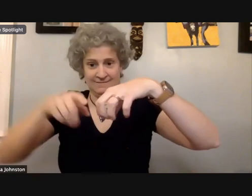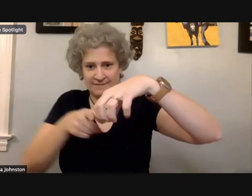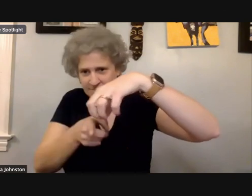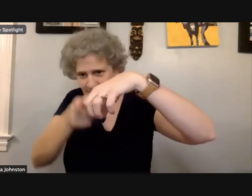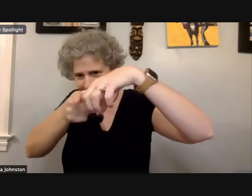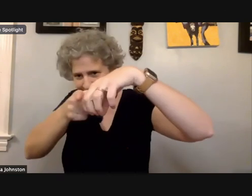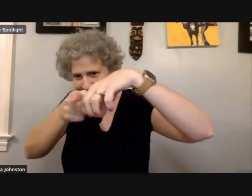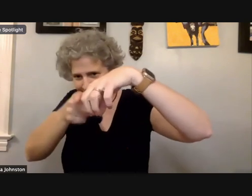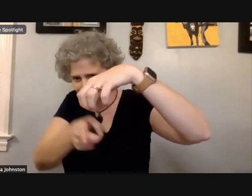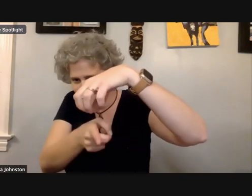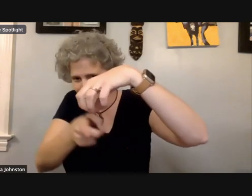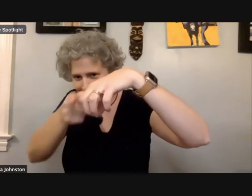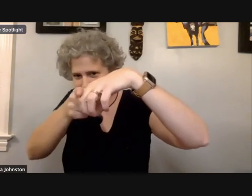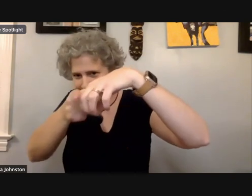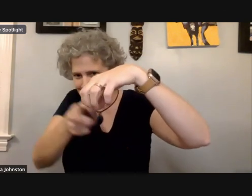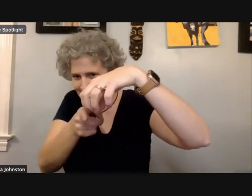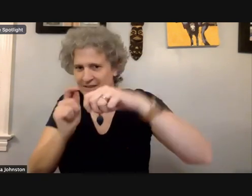important to floss.